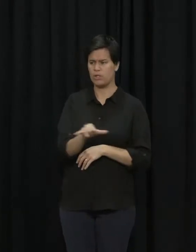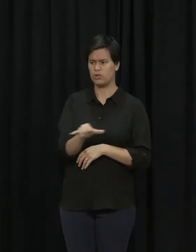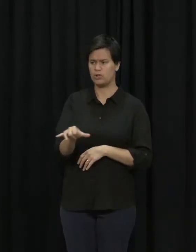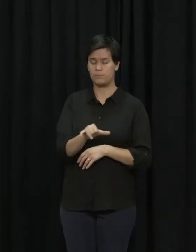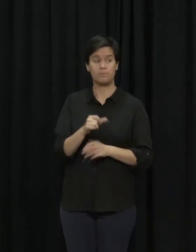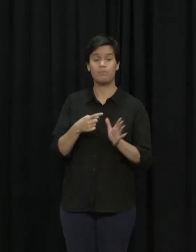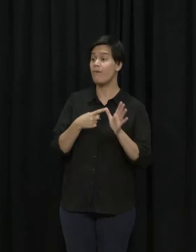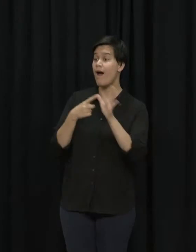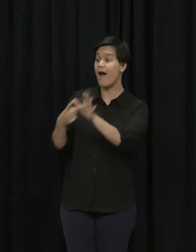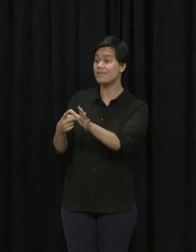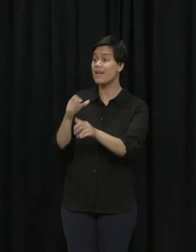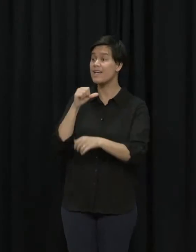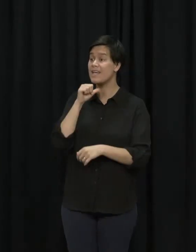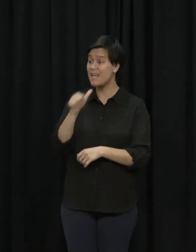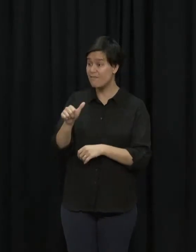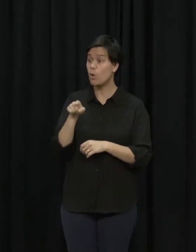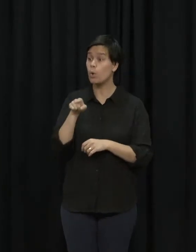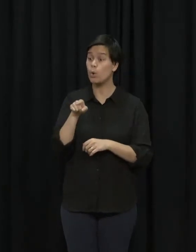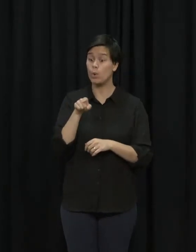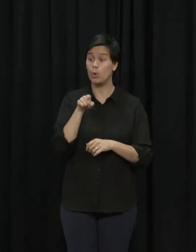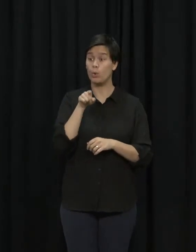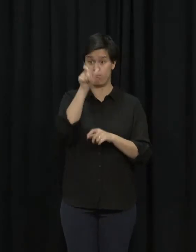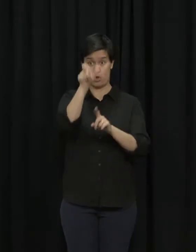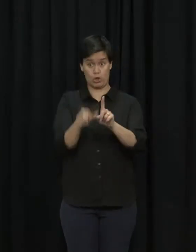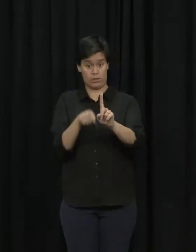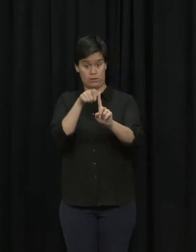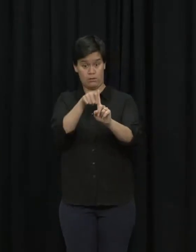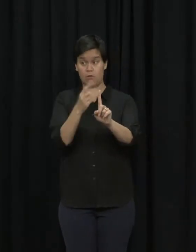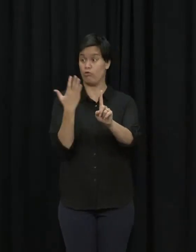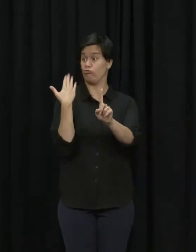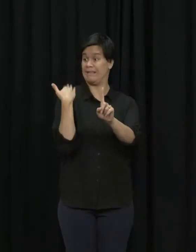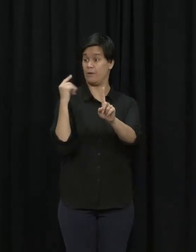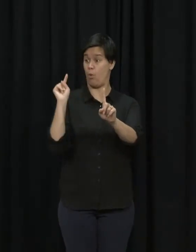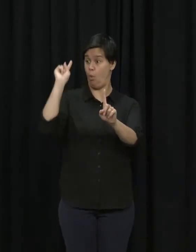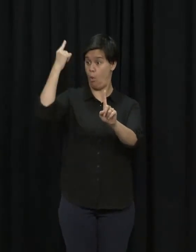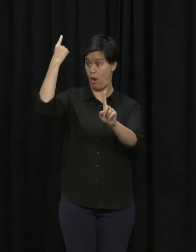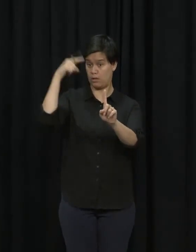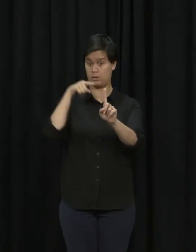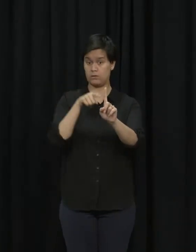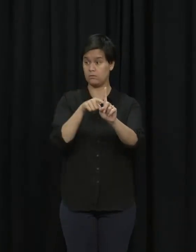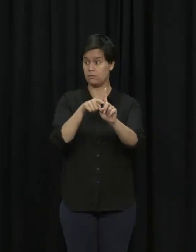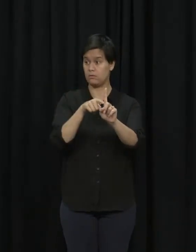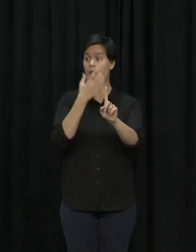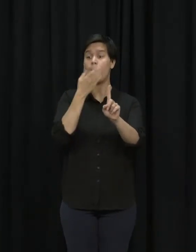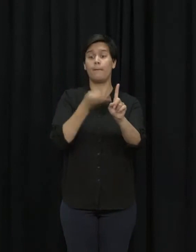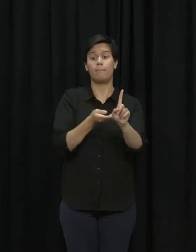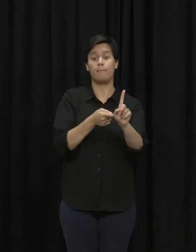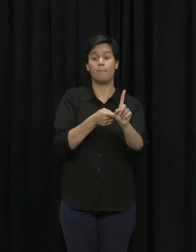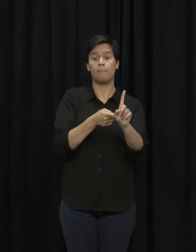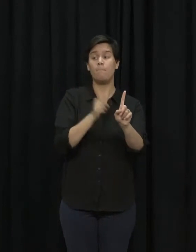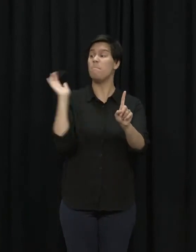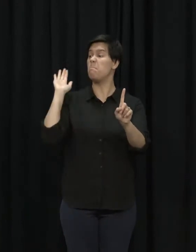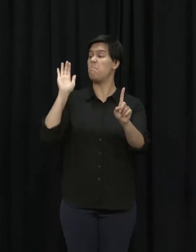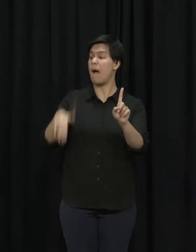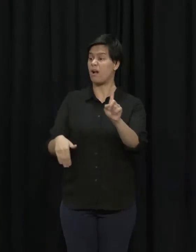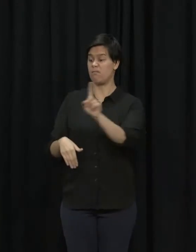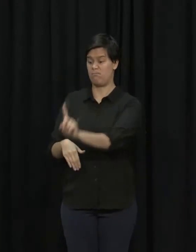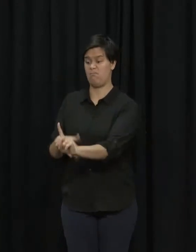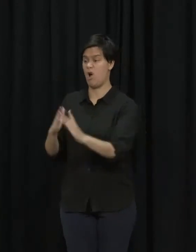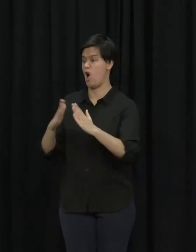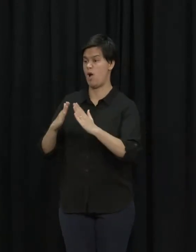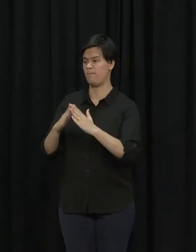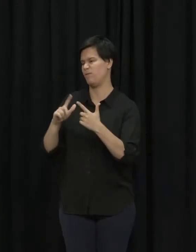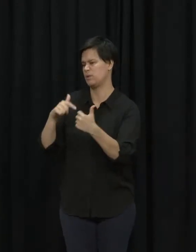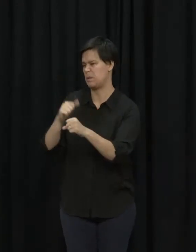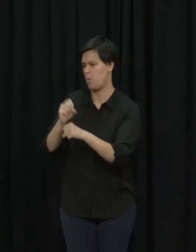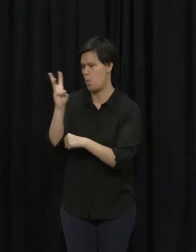you're outside of Auckland but have been there, then you should absolutely keep a watch out for symptoms and isolate and get a test if